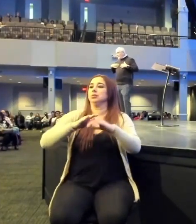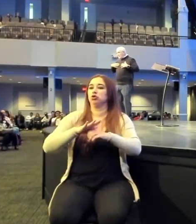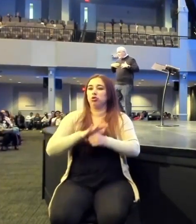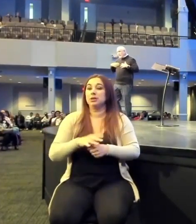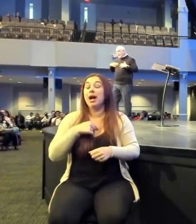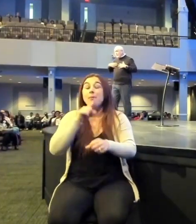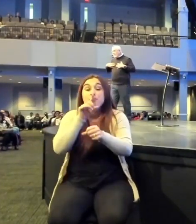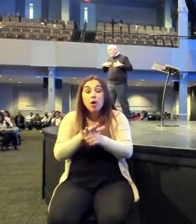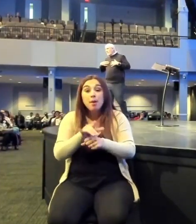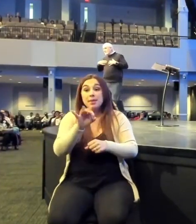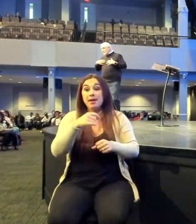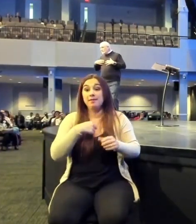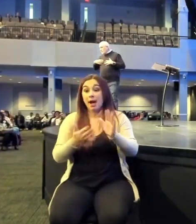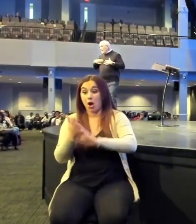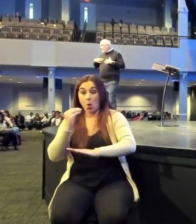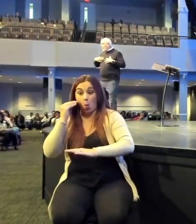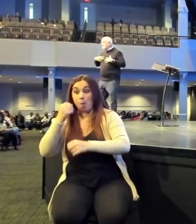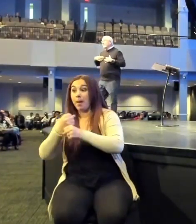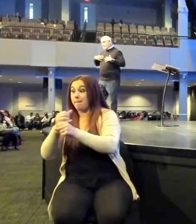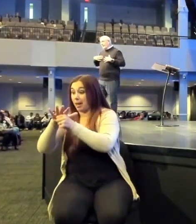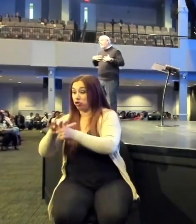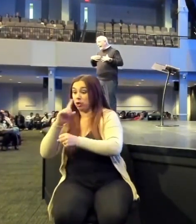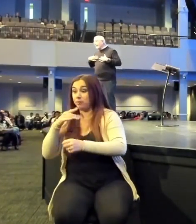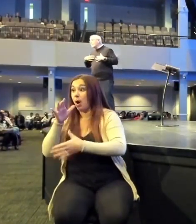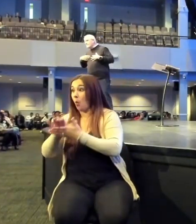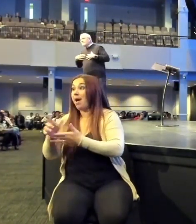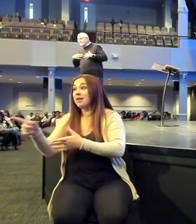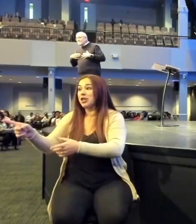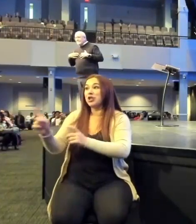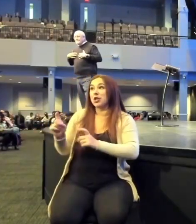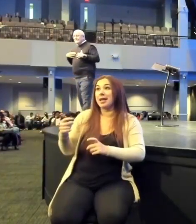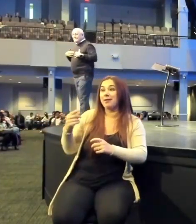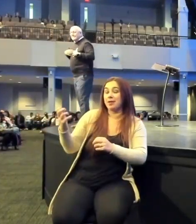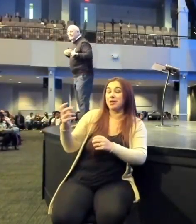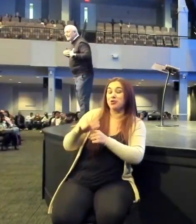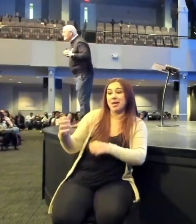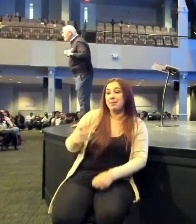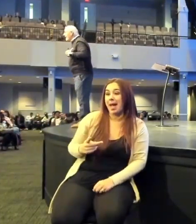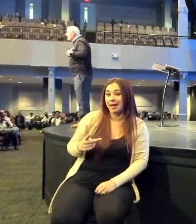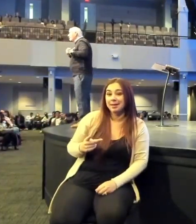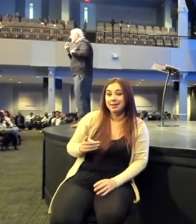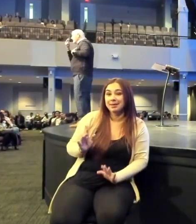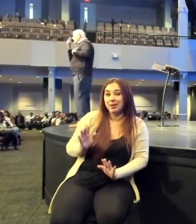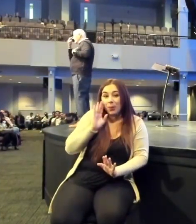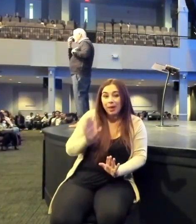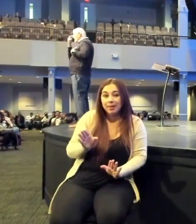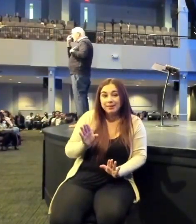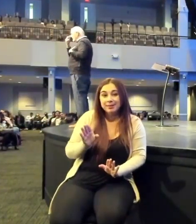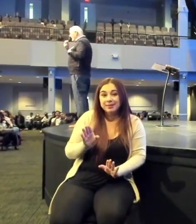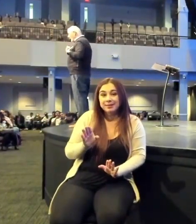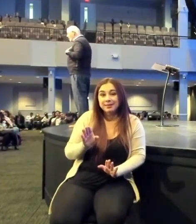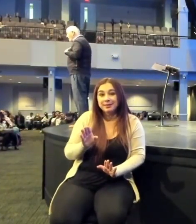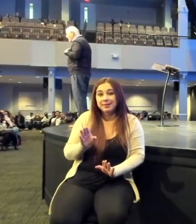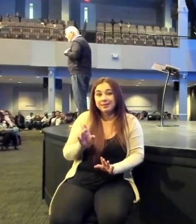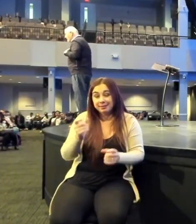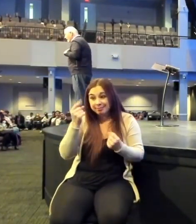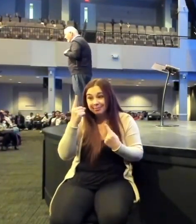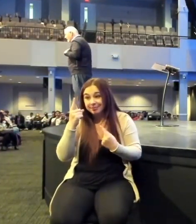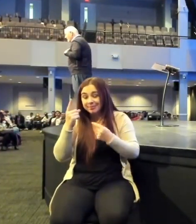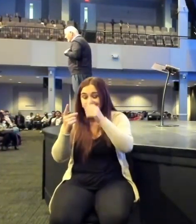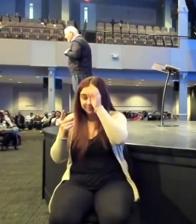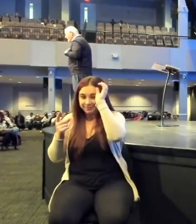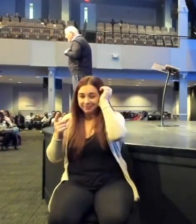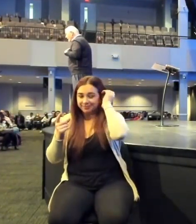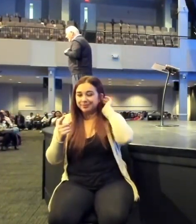I promise you, if I go home today and create stress with my wife, it's coming back. It's coming back, okay? Are you with me today?